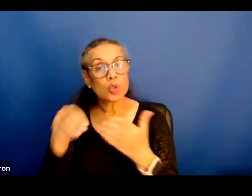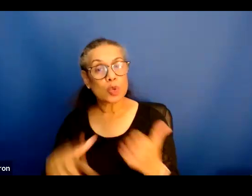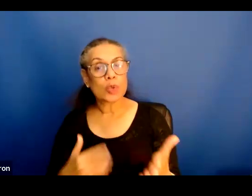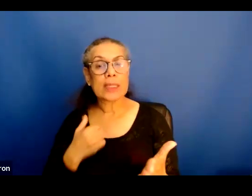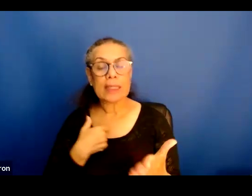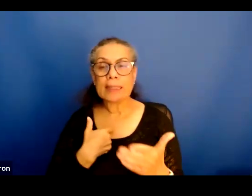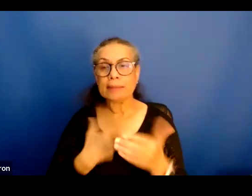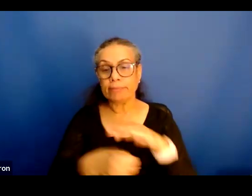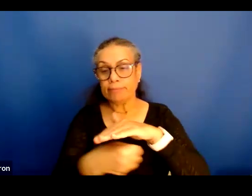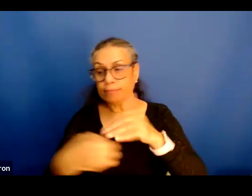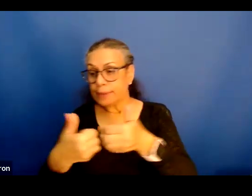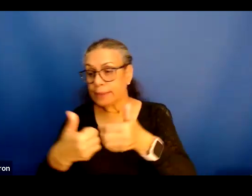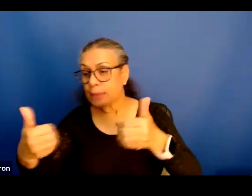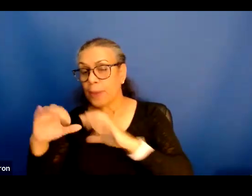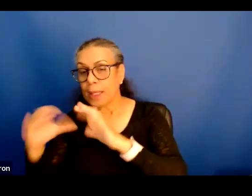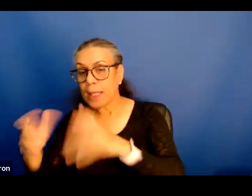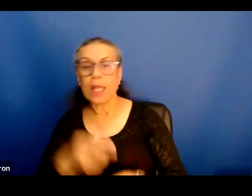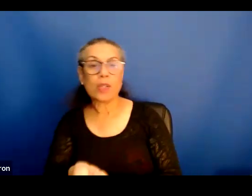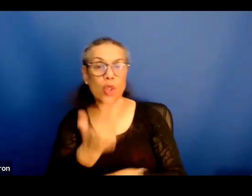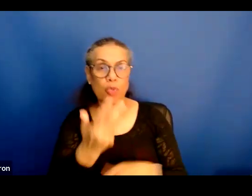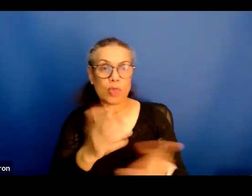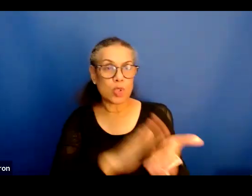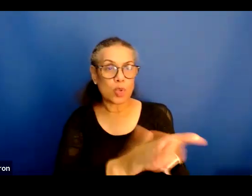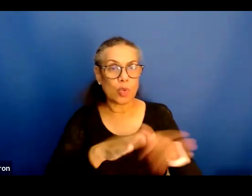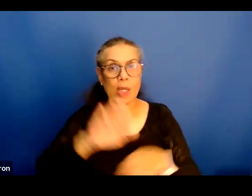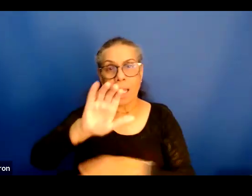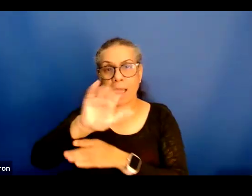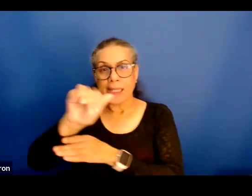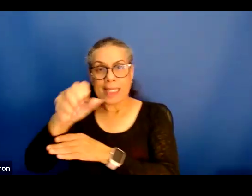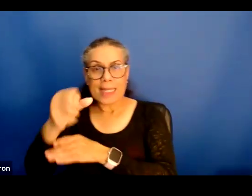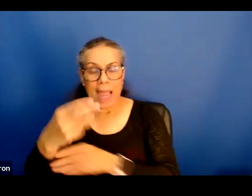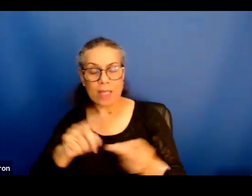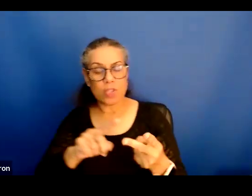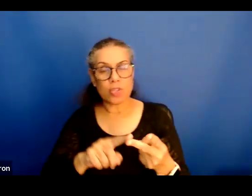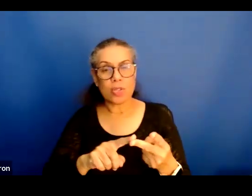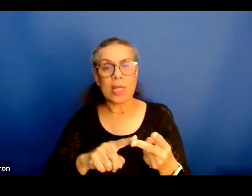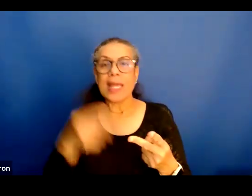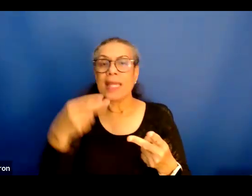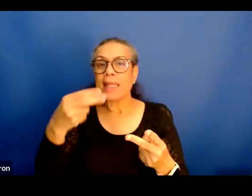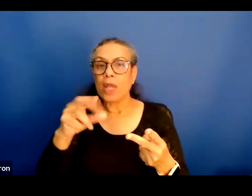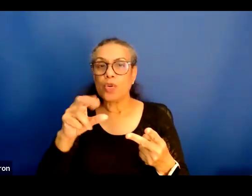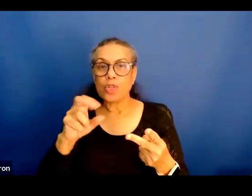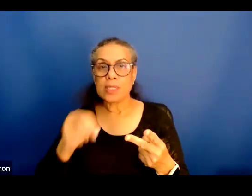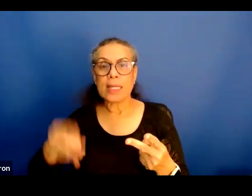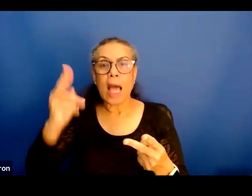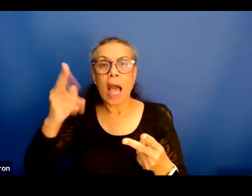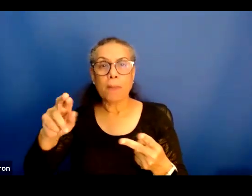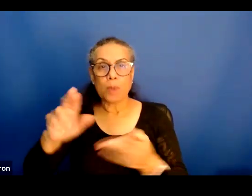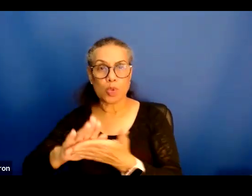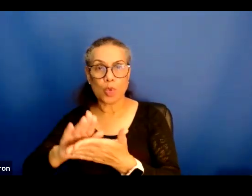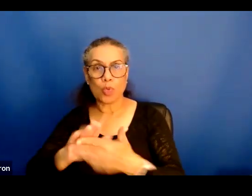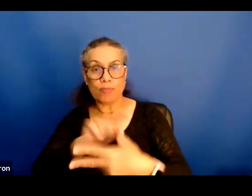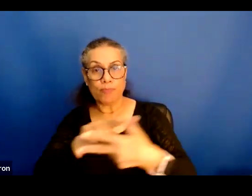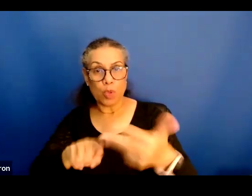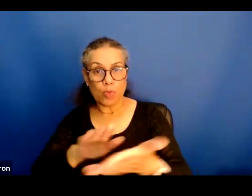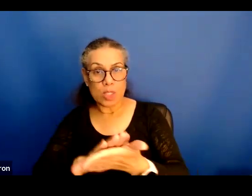sub-separate classrooms at 3 of the schools proposed for closure: Cash, Another Course to College, and Henderson Upper School. These 3 schools